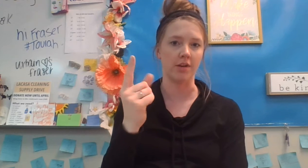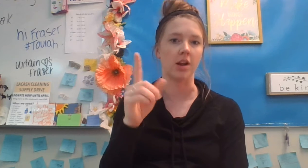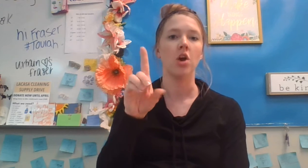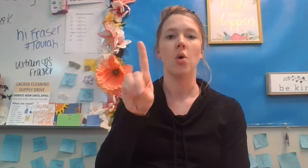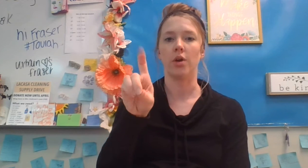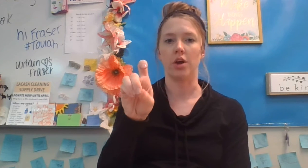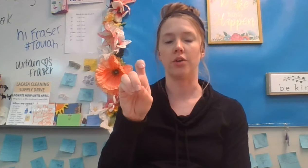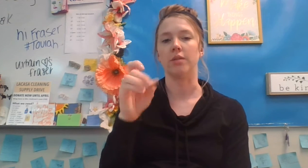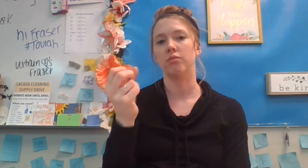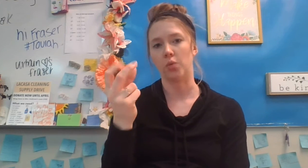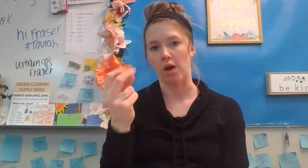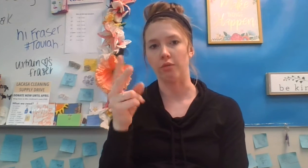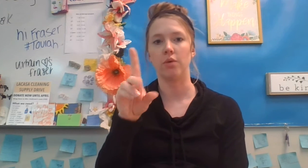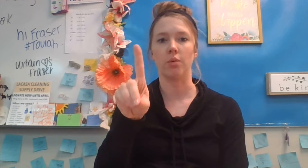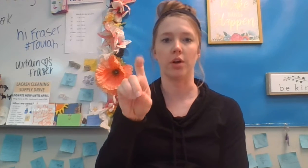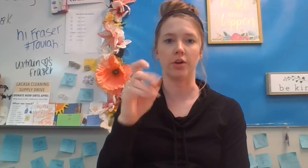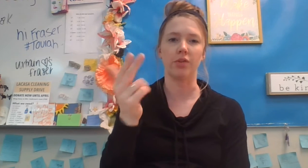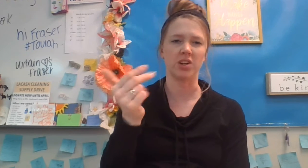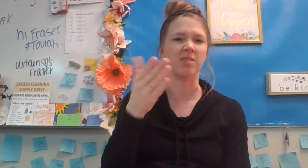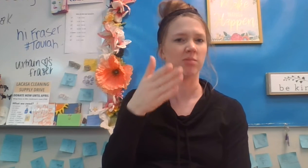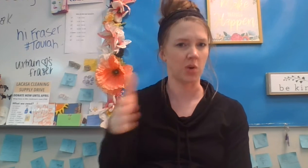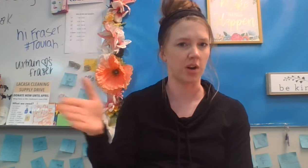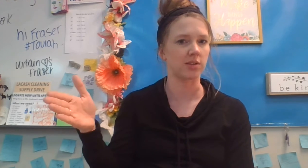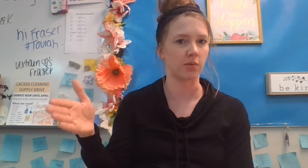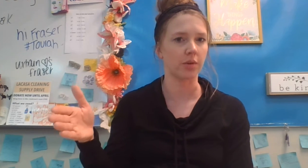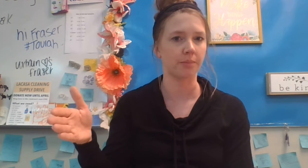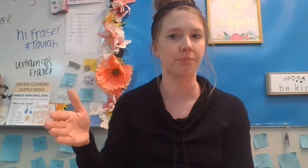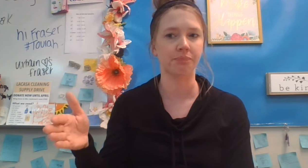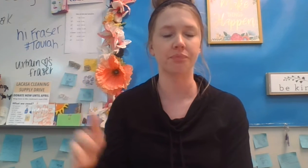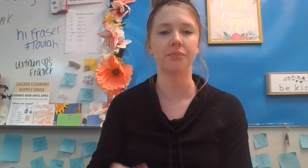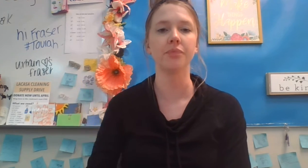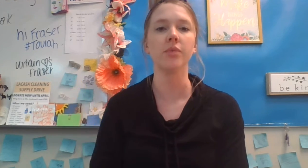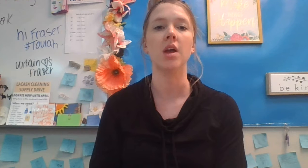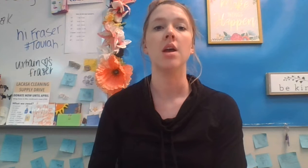111, 112, 113, so on and so forth.